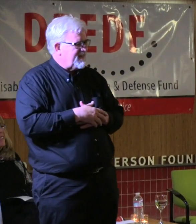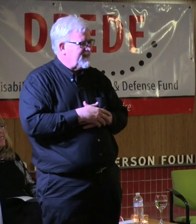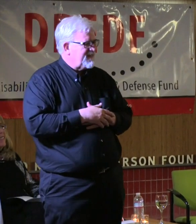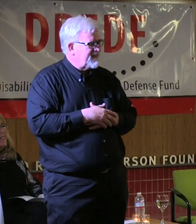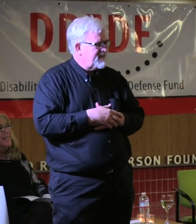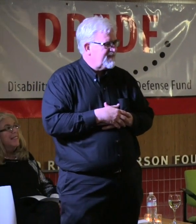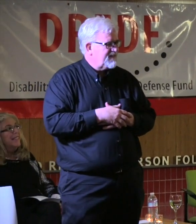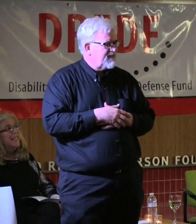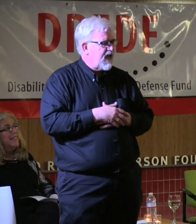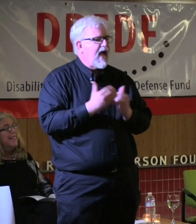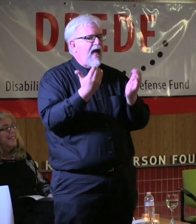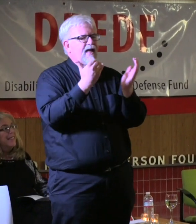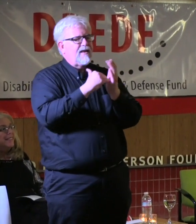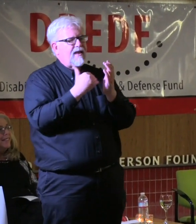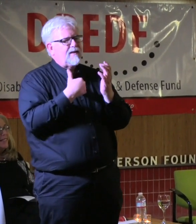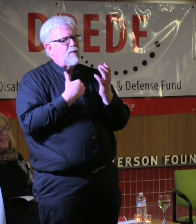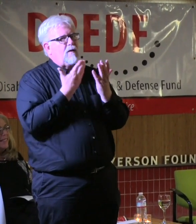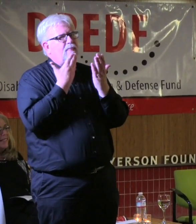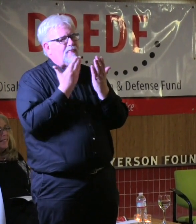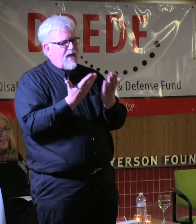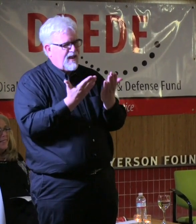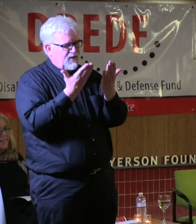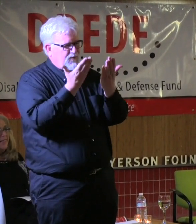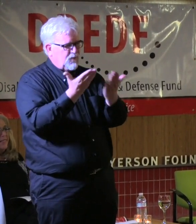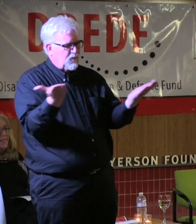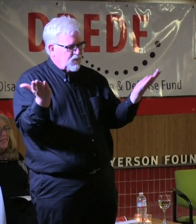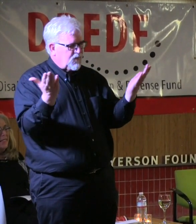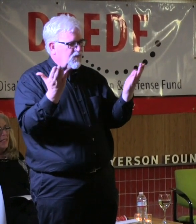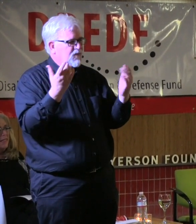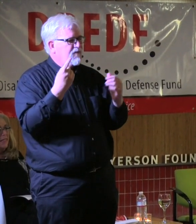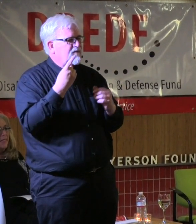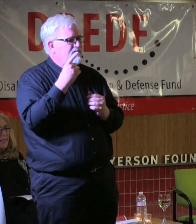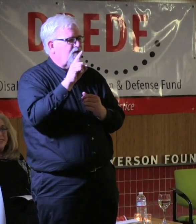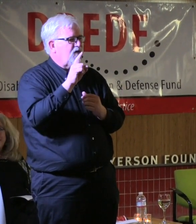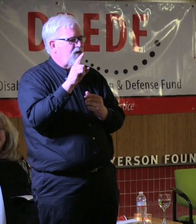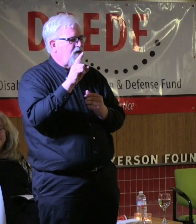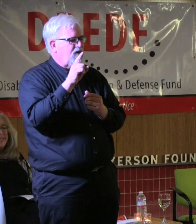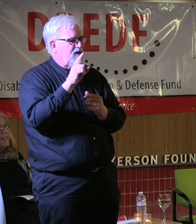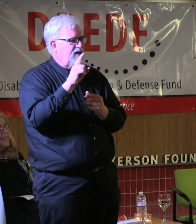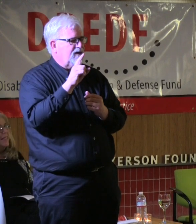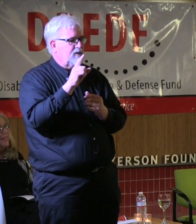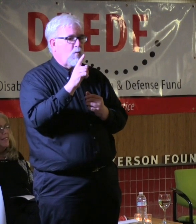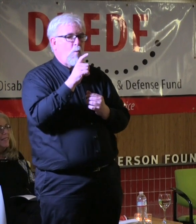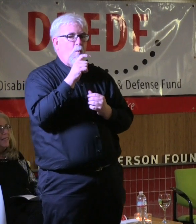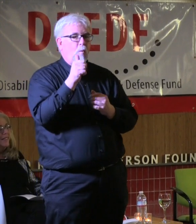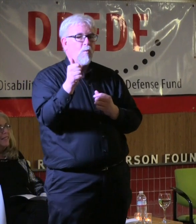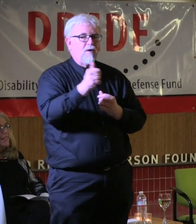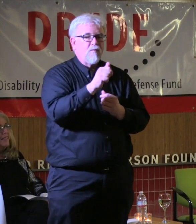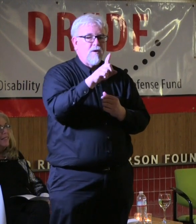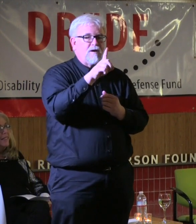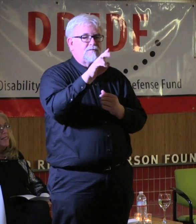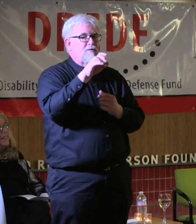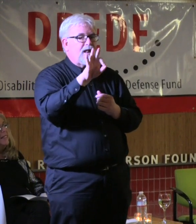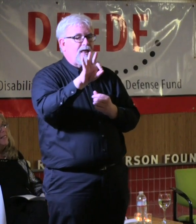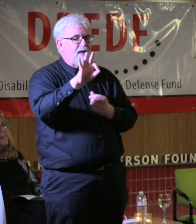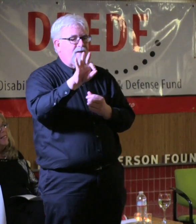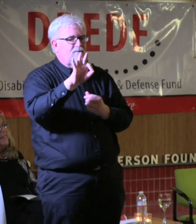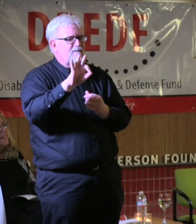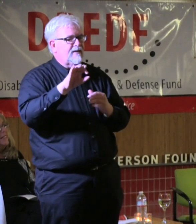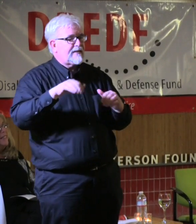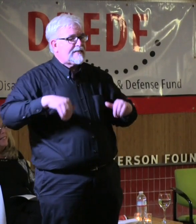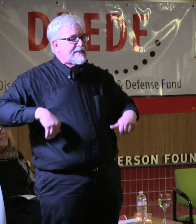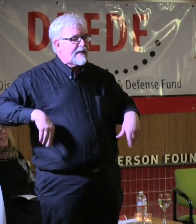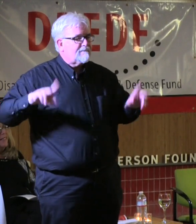but again, I just want to thank you for being who you are, for not giving